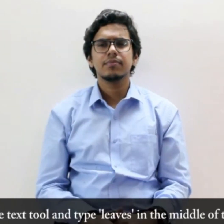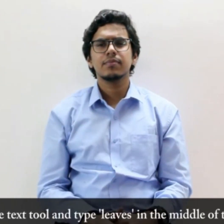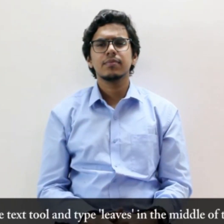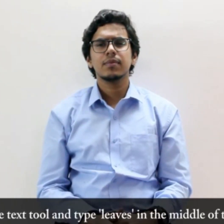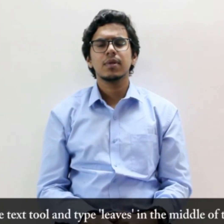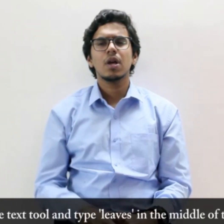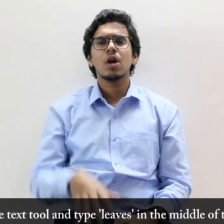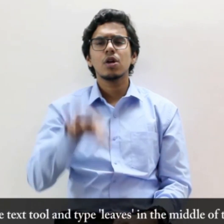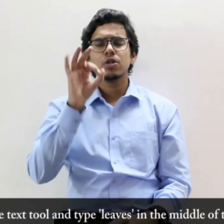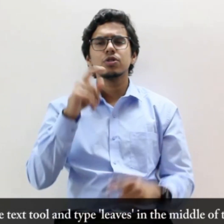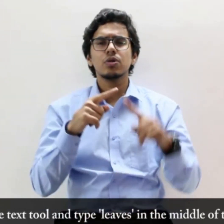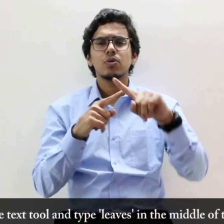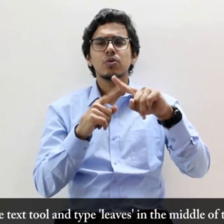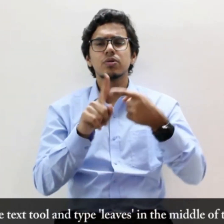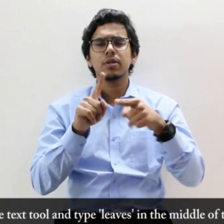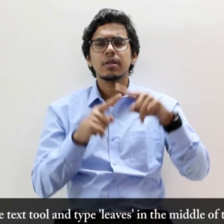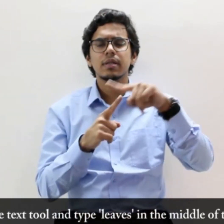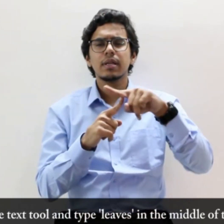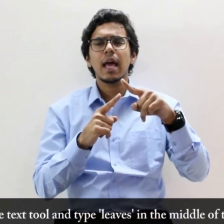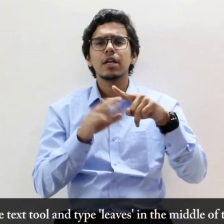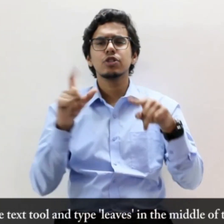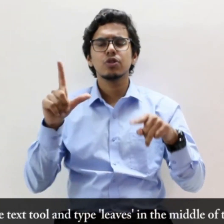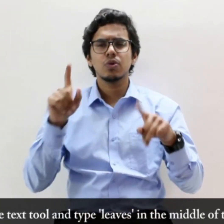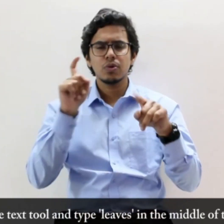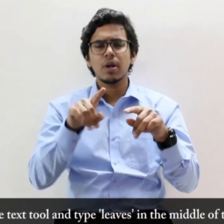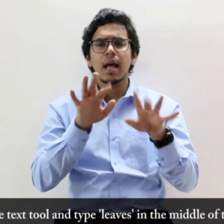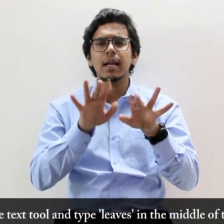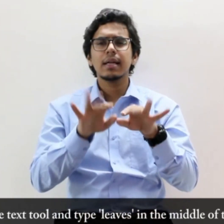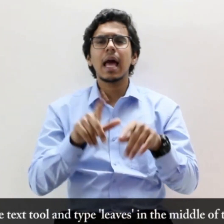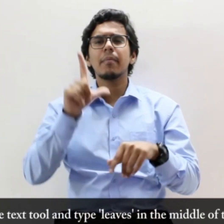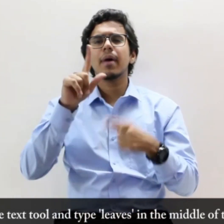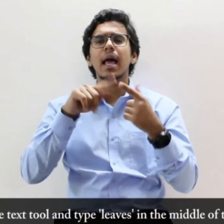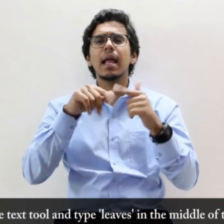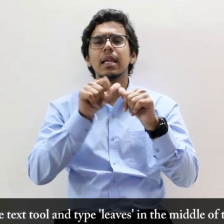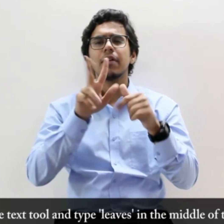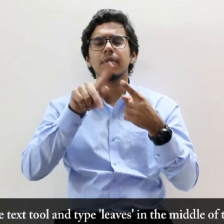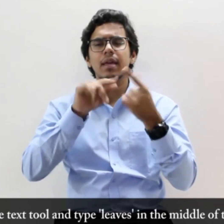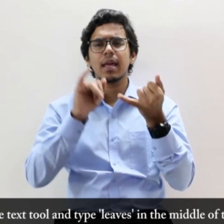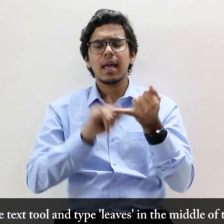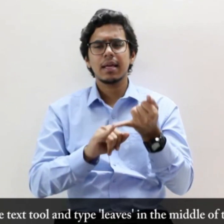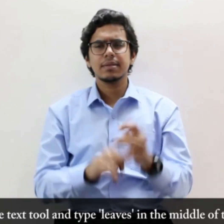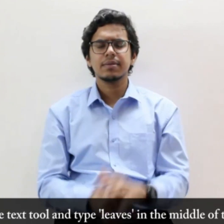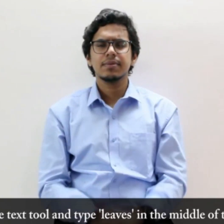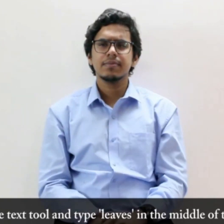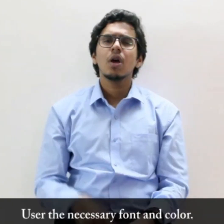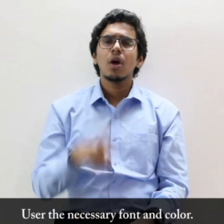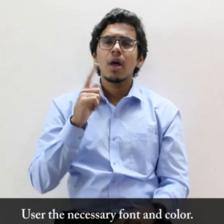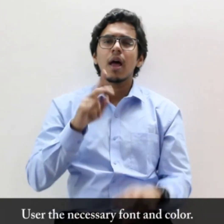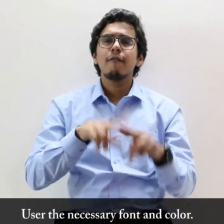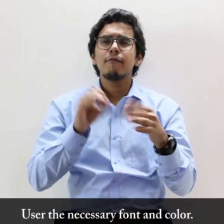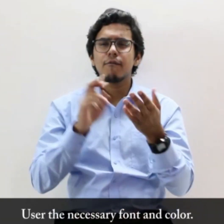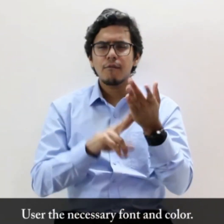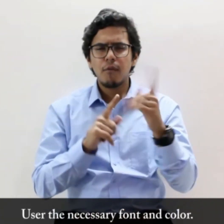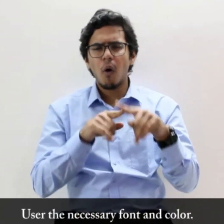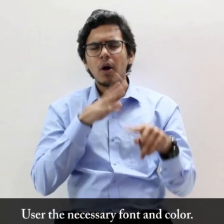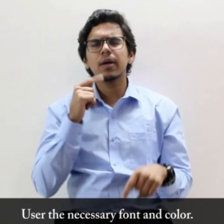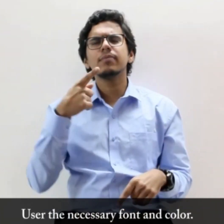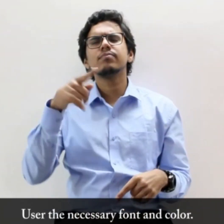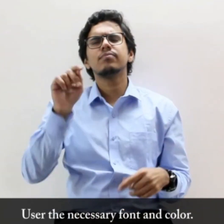Choose the text tool and type Leaves in the middle of the stage. Use the